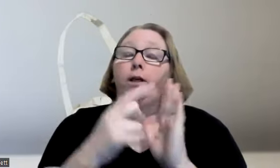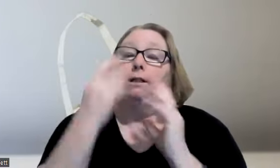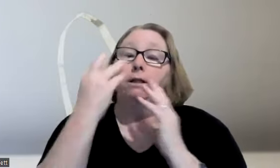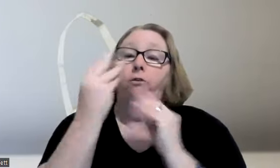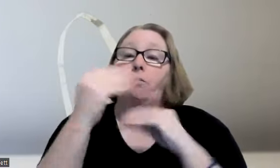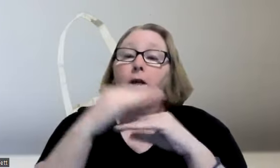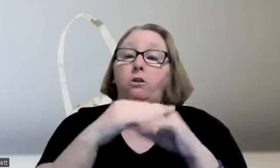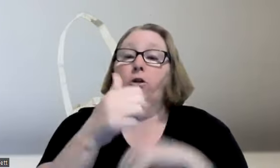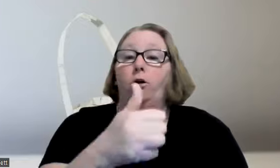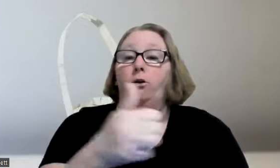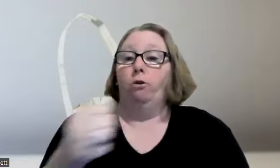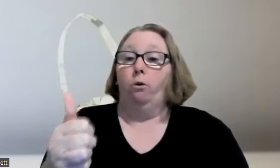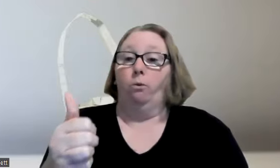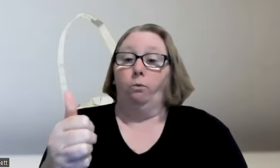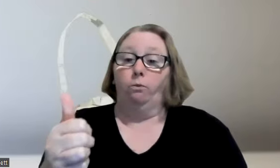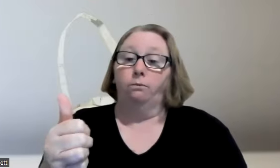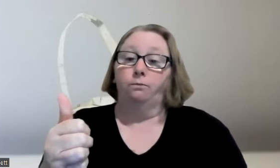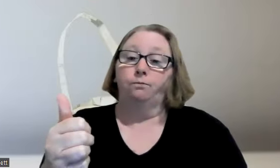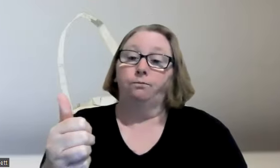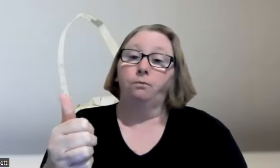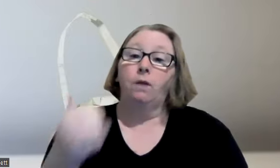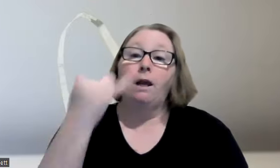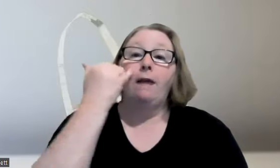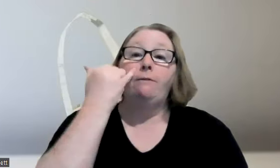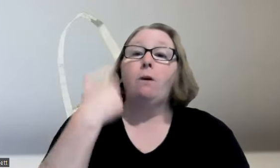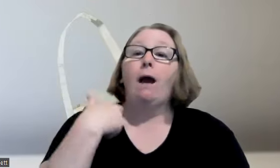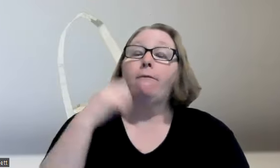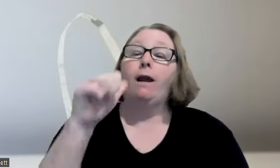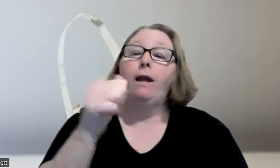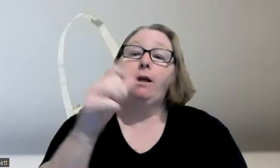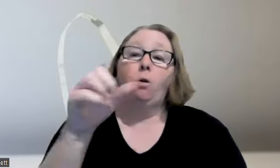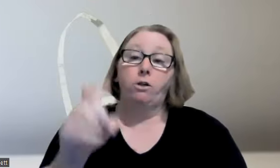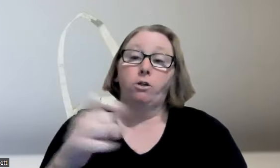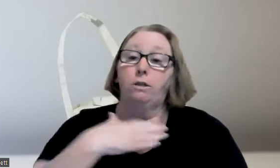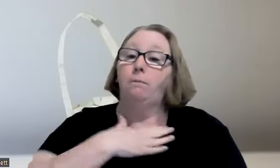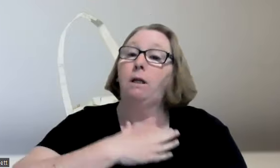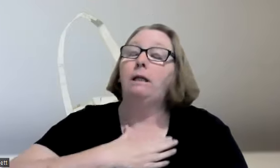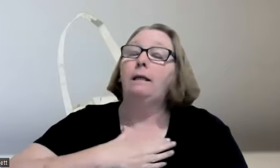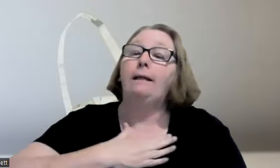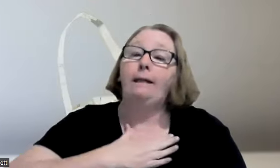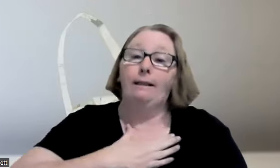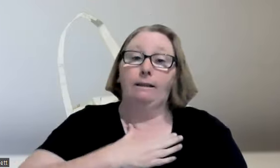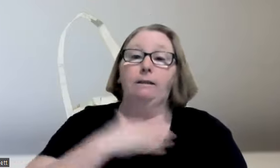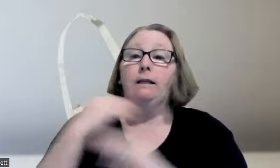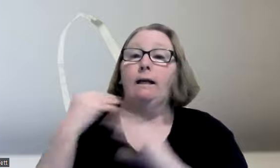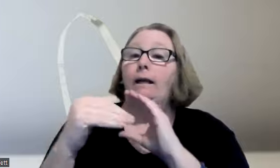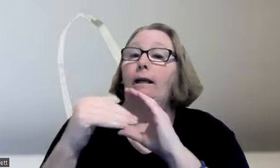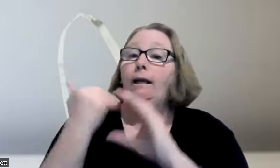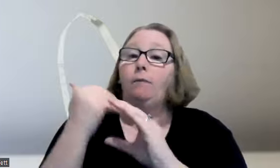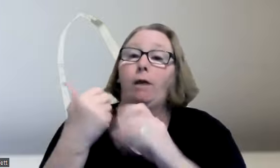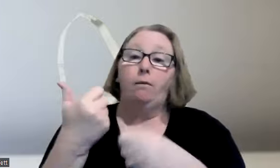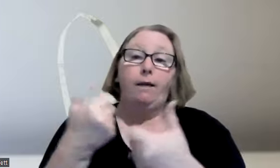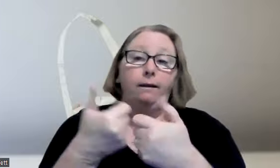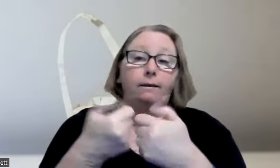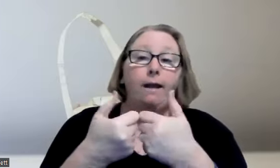this information on your own. If you have any question, please email me,